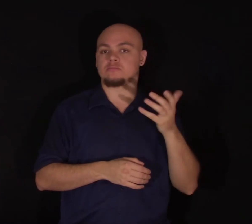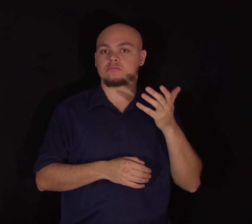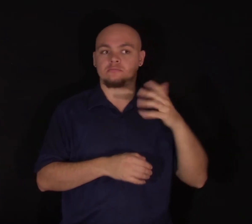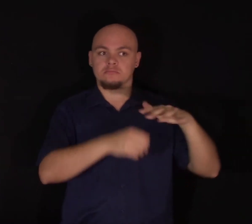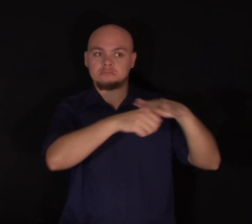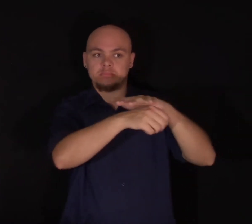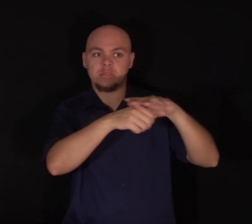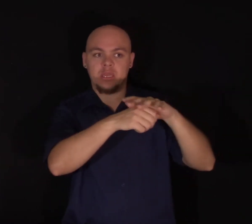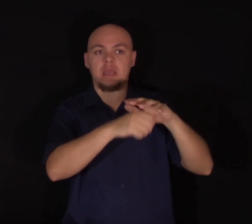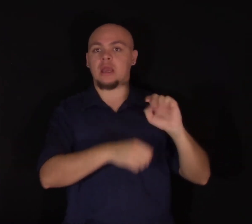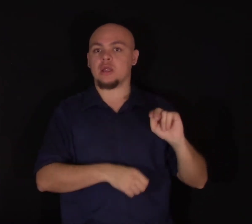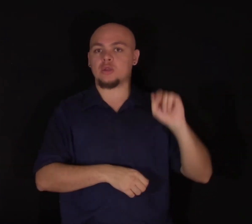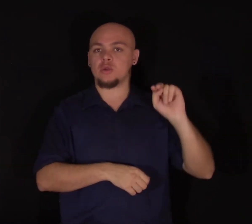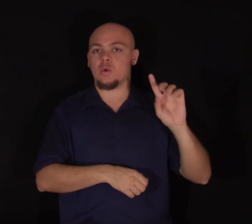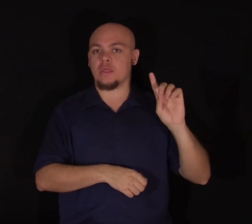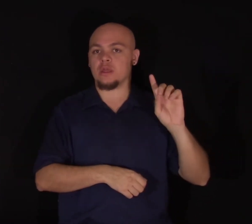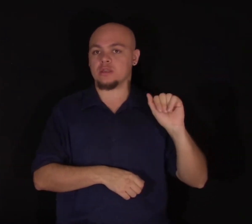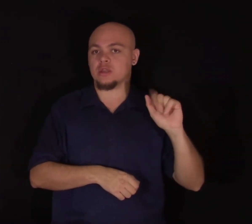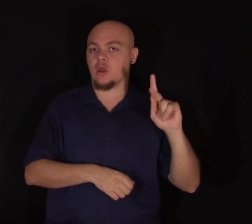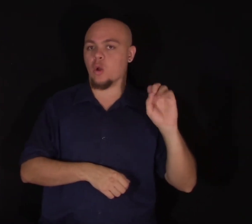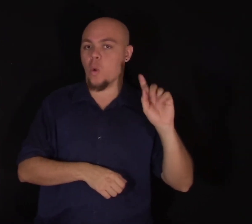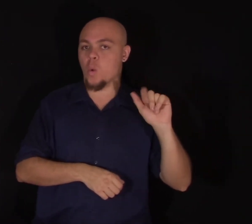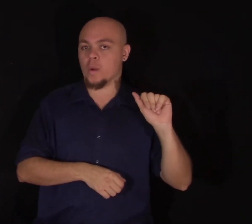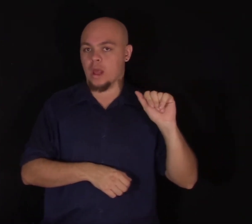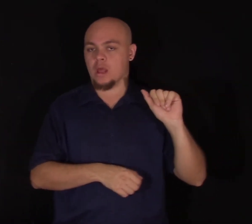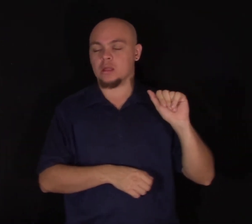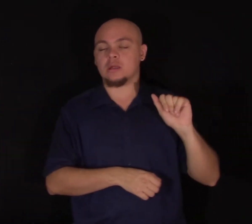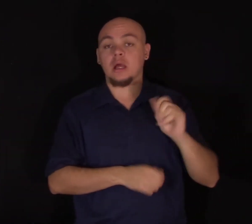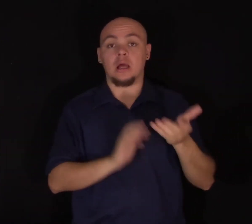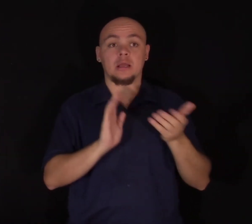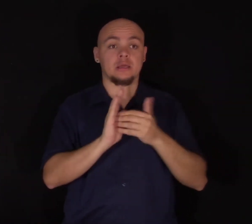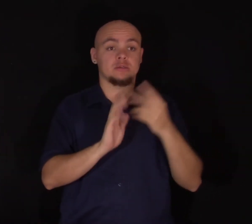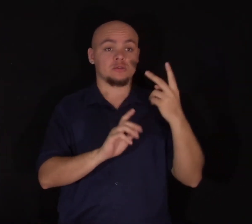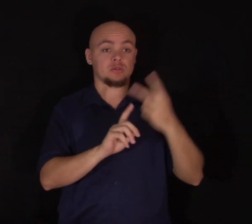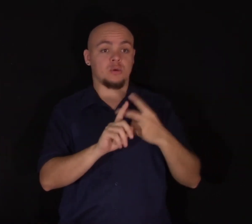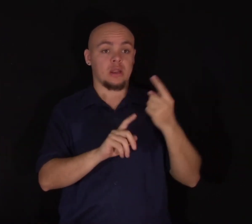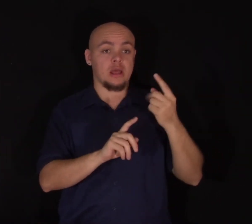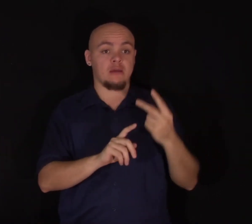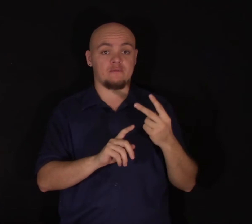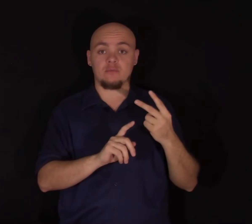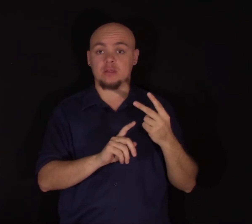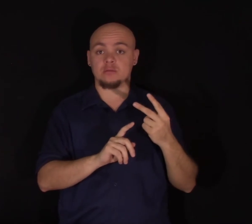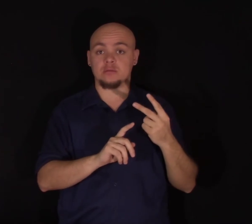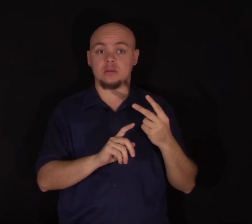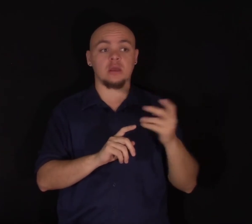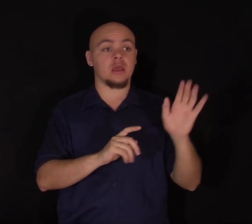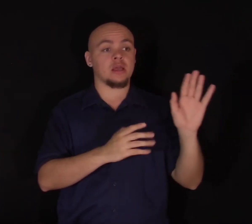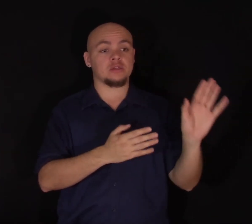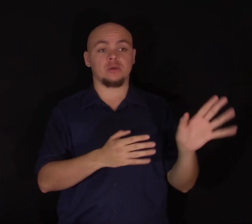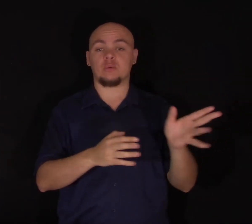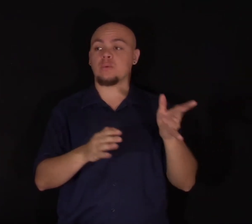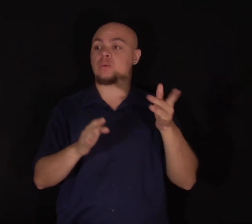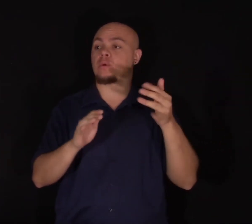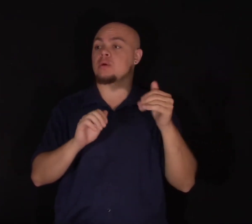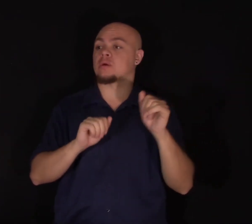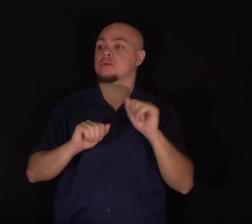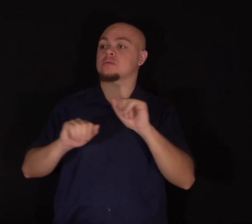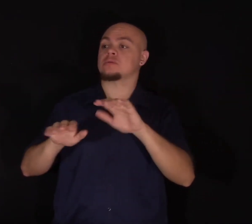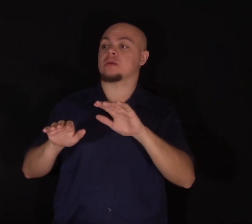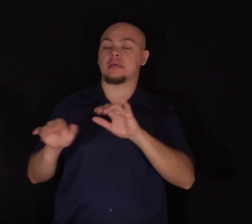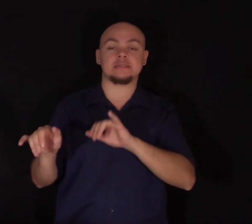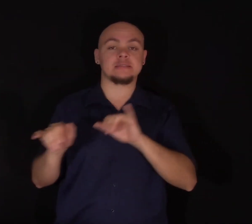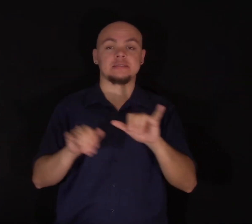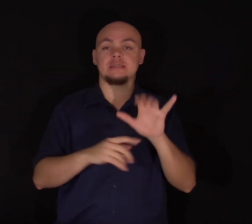She was with our family for 2.5 months, and then again, another breeze blew her along like a